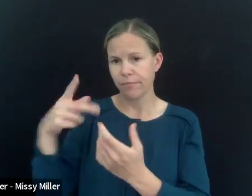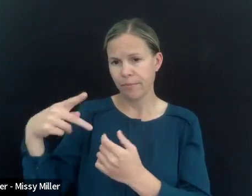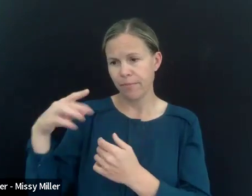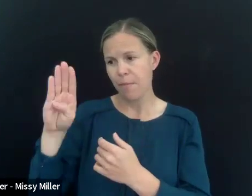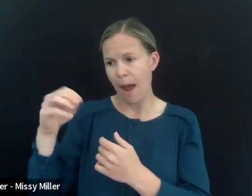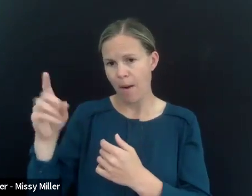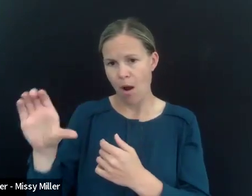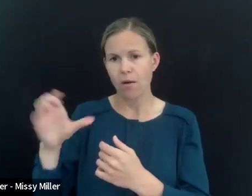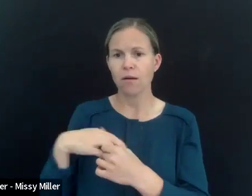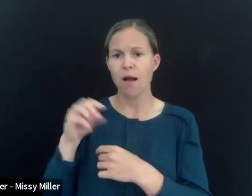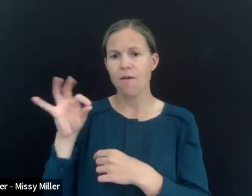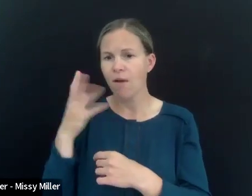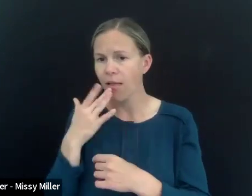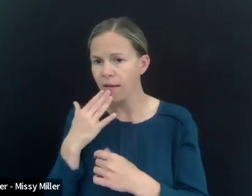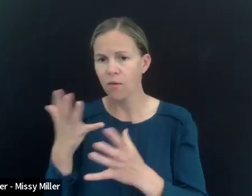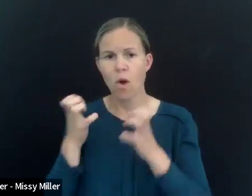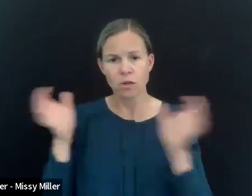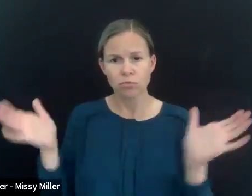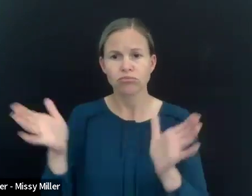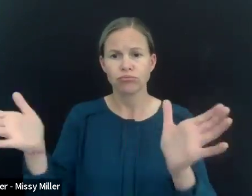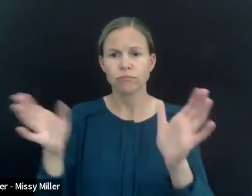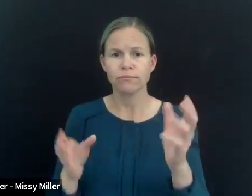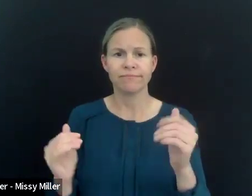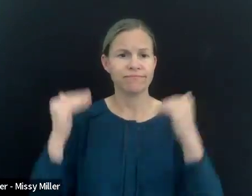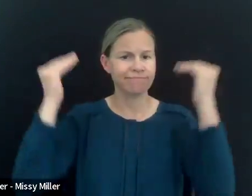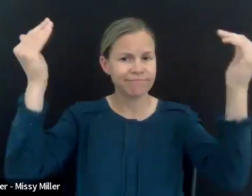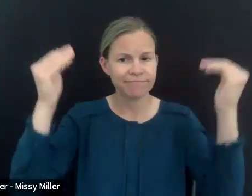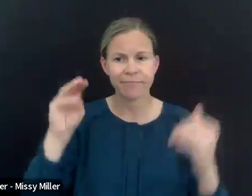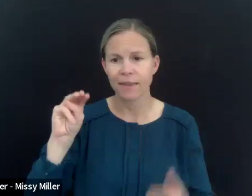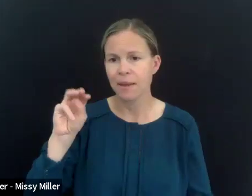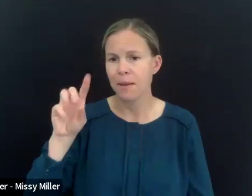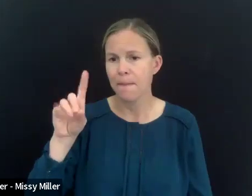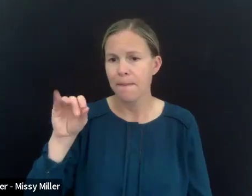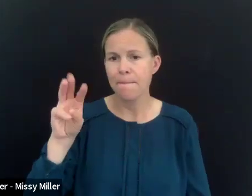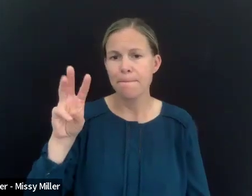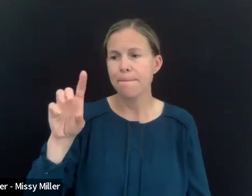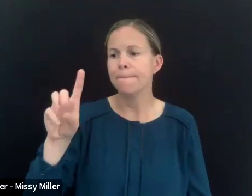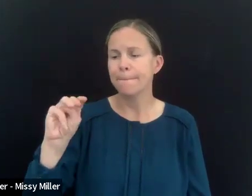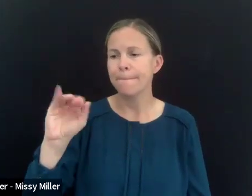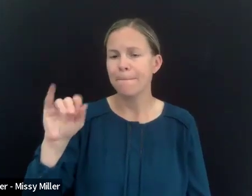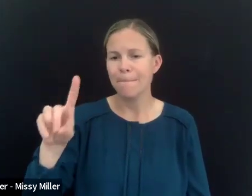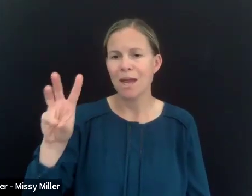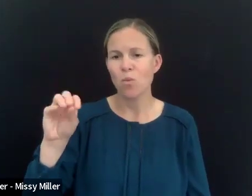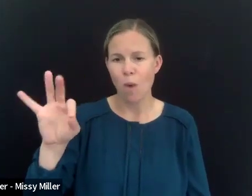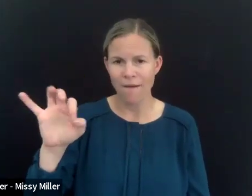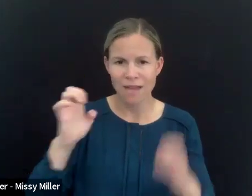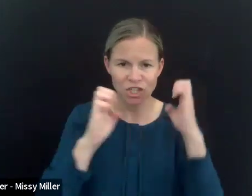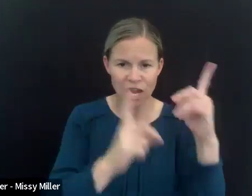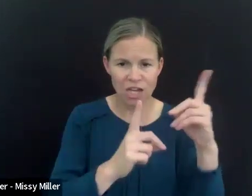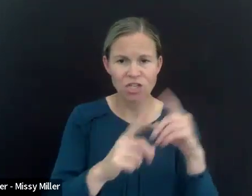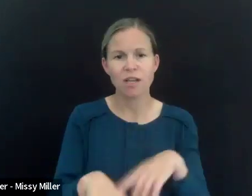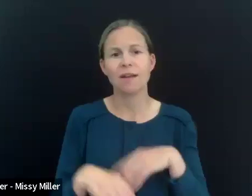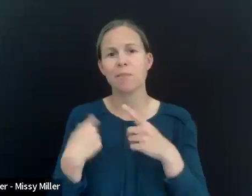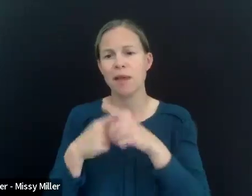of work to push the midwifery education, as well as to increase the collaboration between